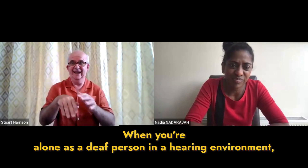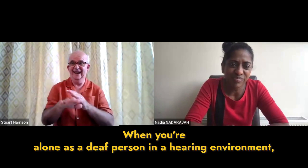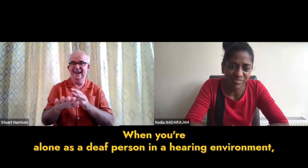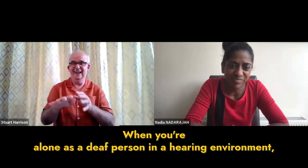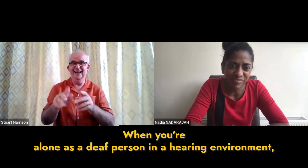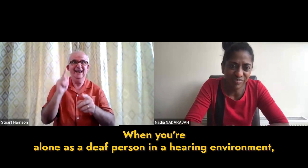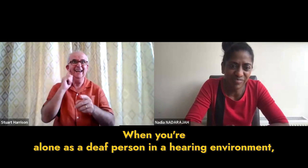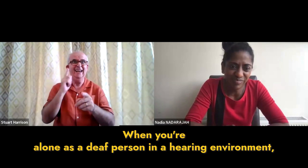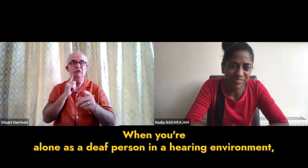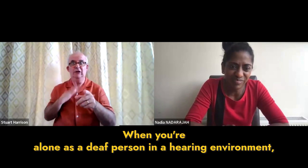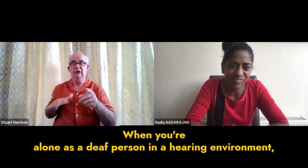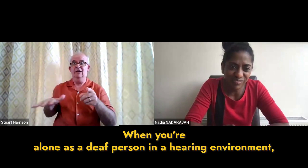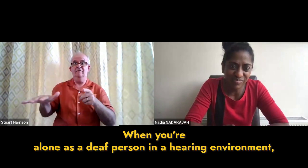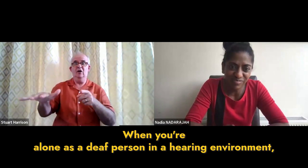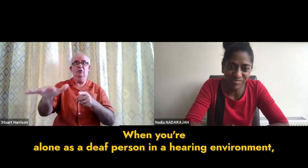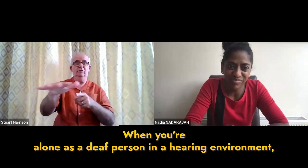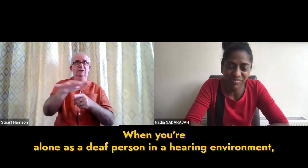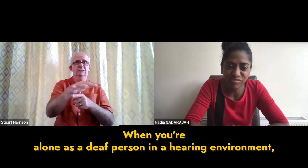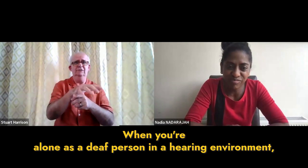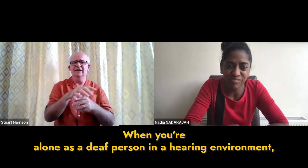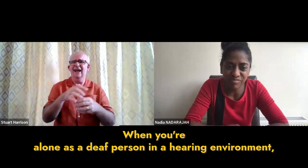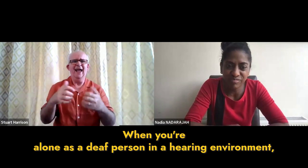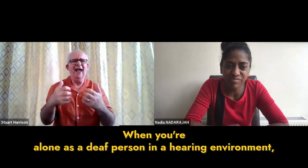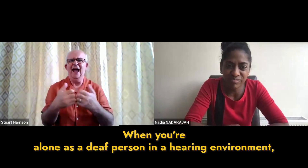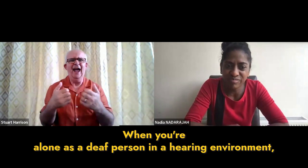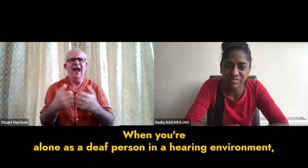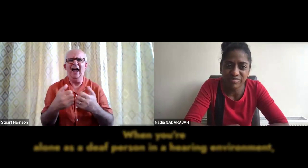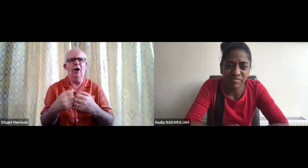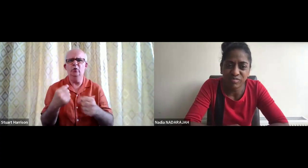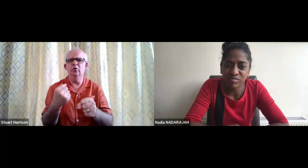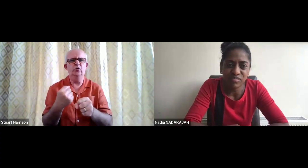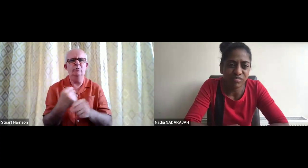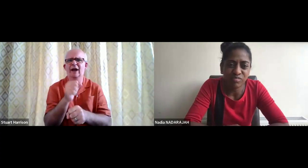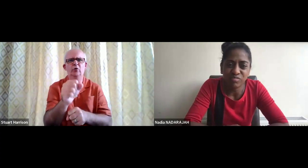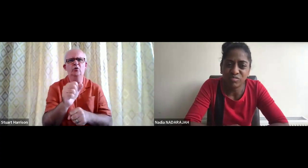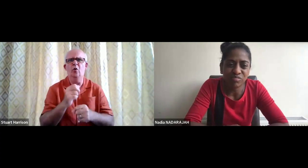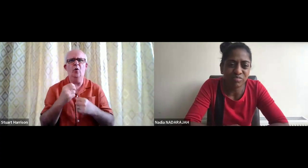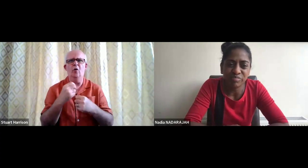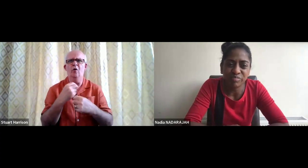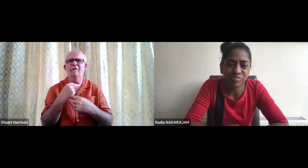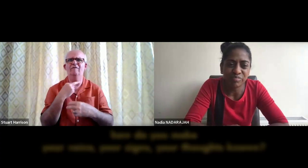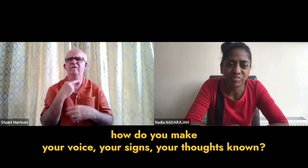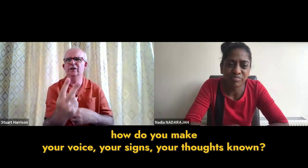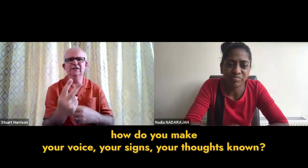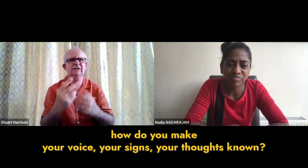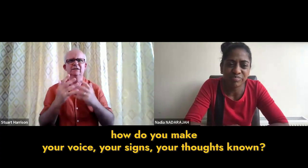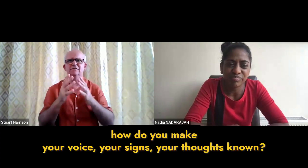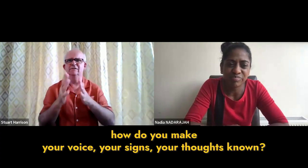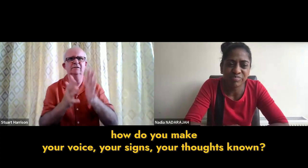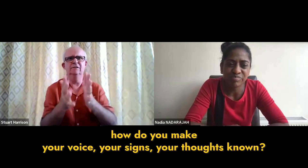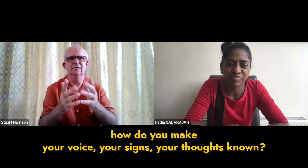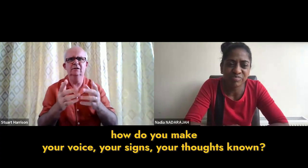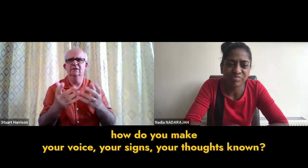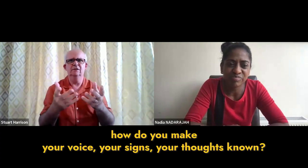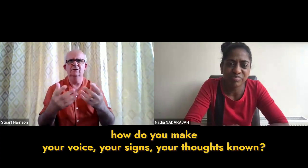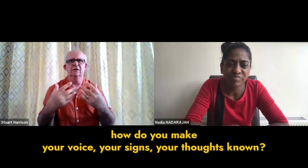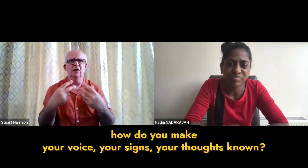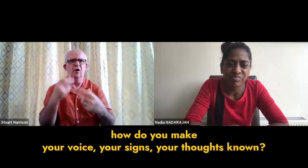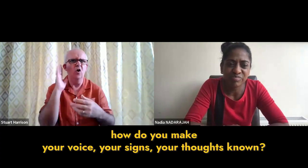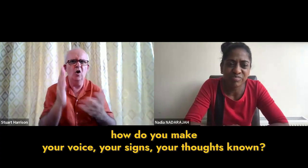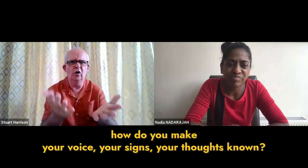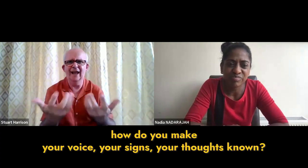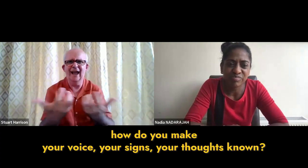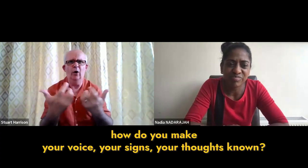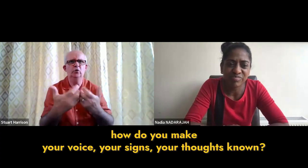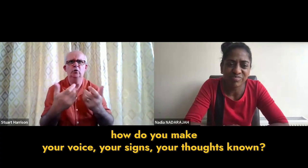When you're alone as a deaf person in a hearing environment, how do you make your voice,